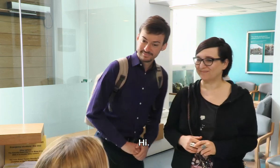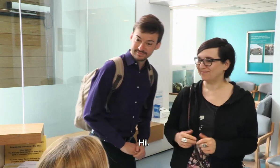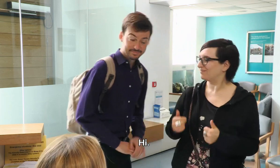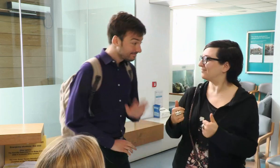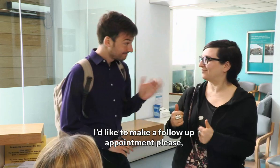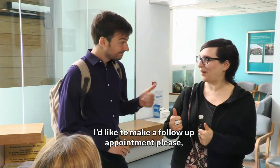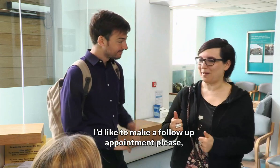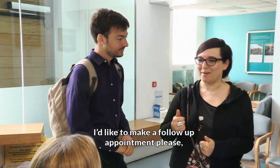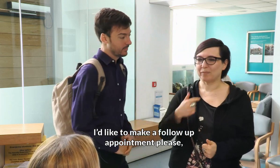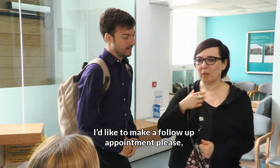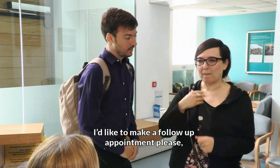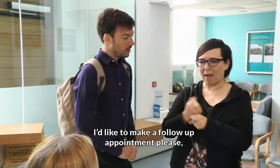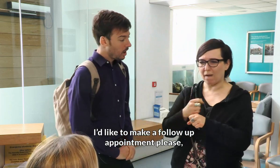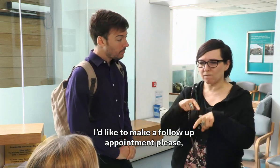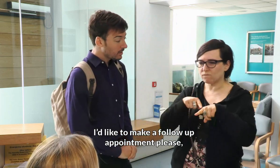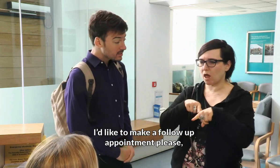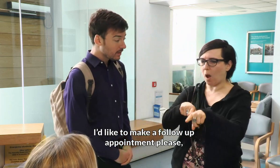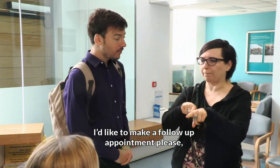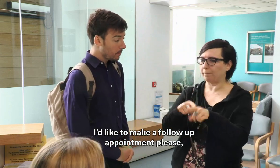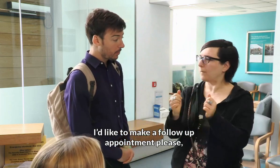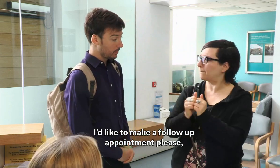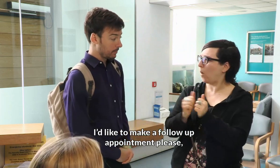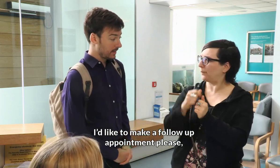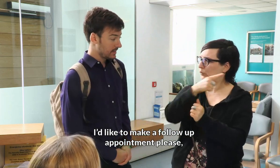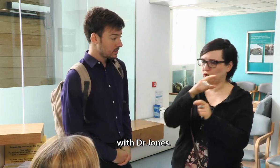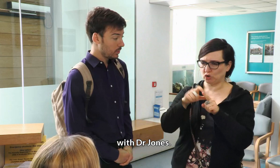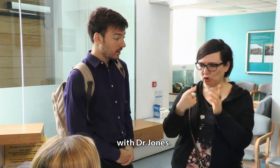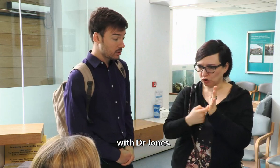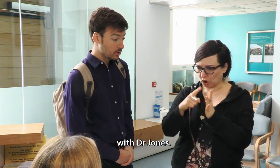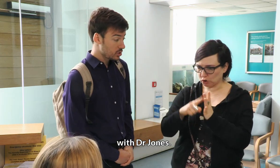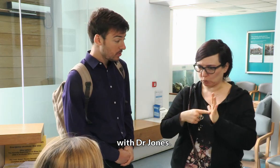Hi. I'd like to make a follow-up appointment, please, with Dr. Jones